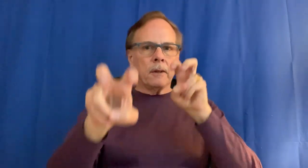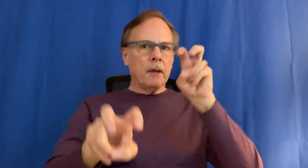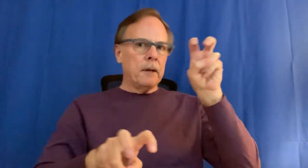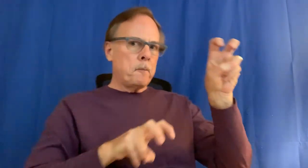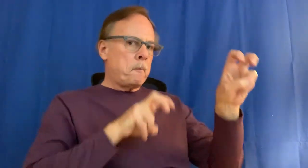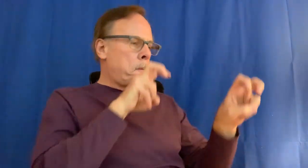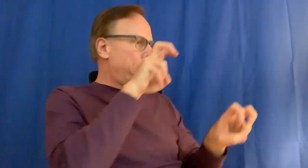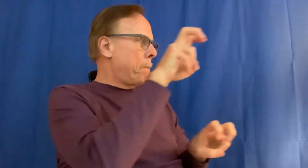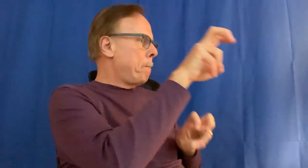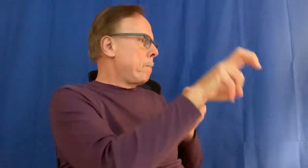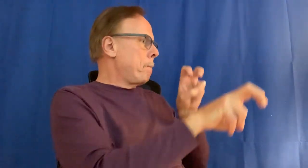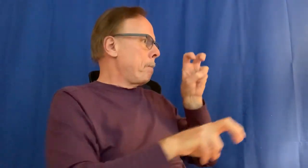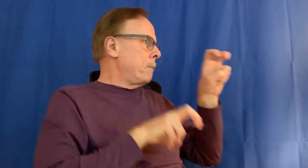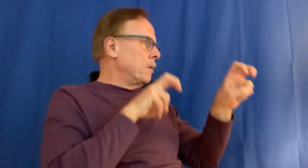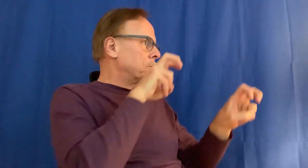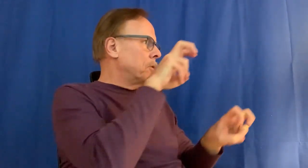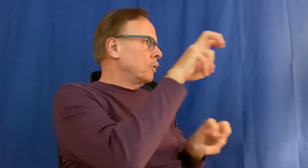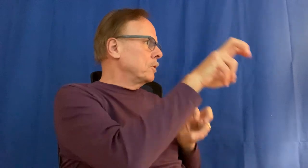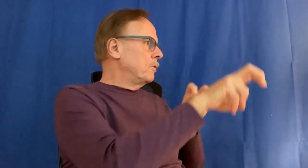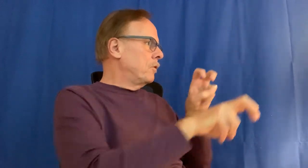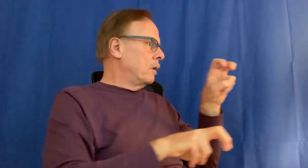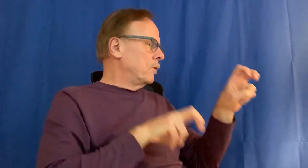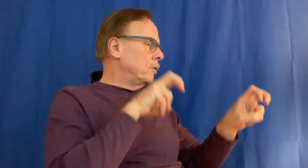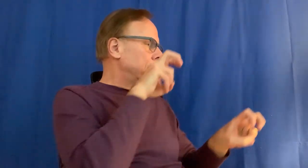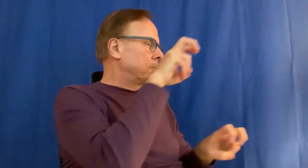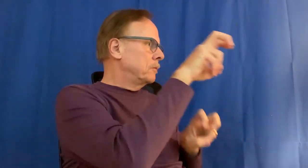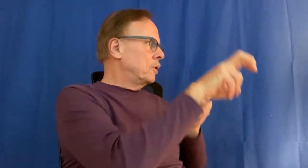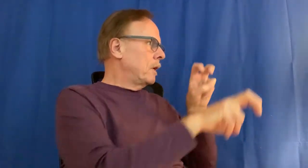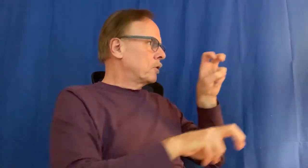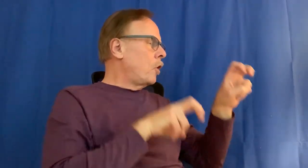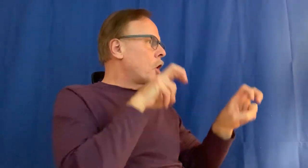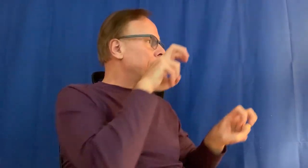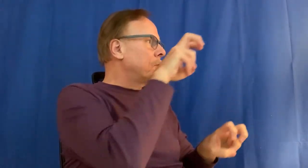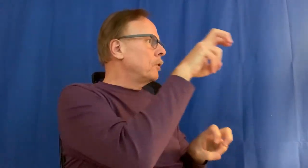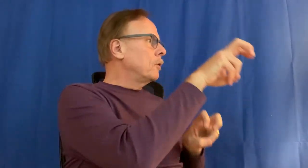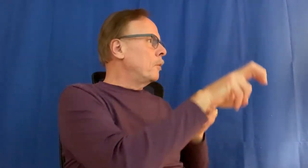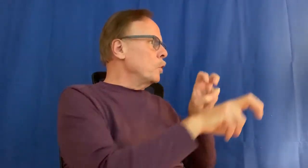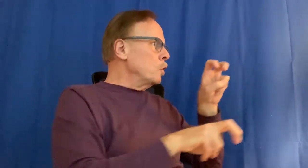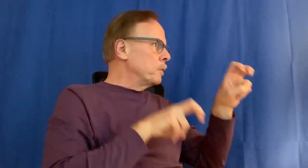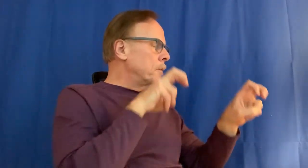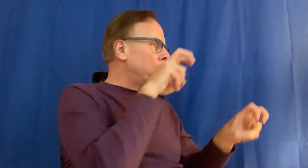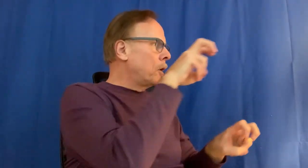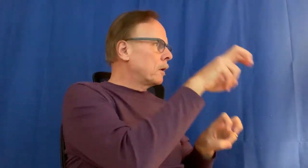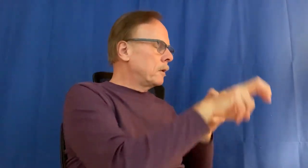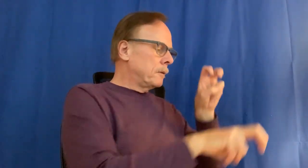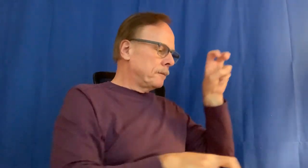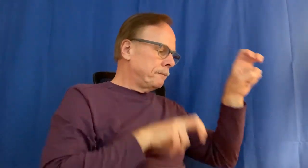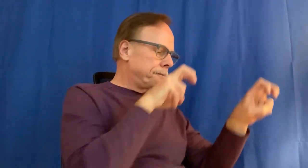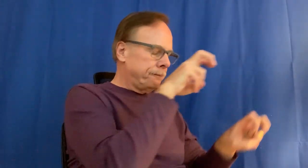that in circles in front of you. So that's carnival, amusement park.